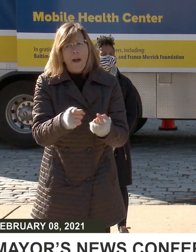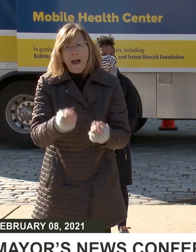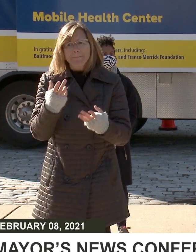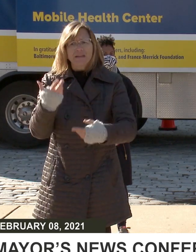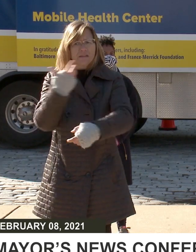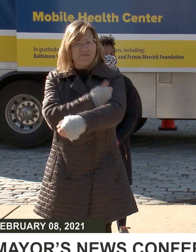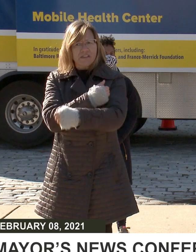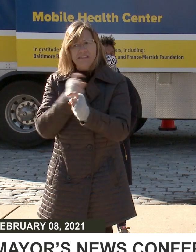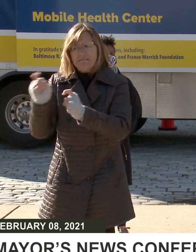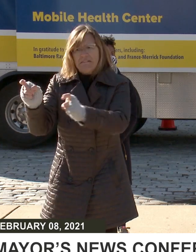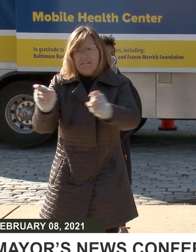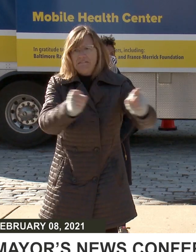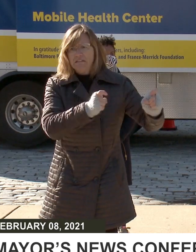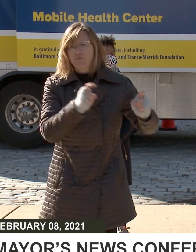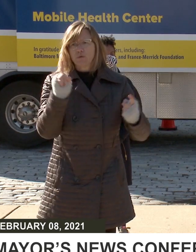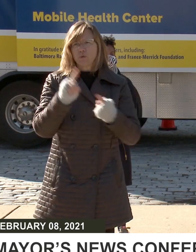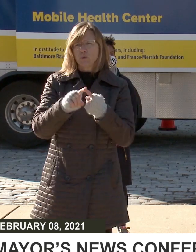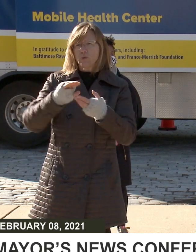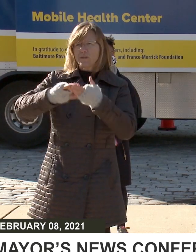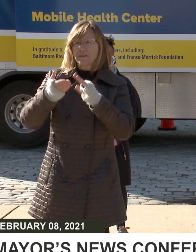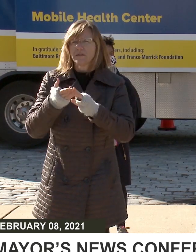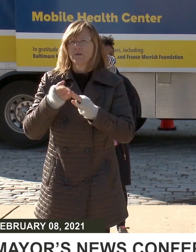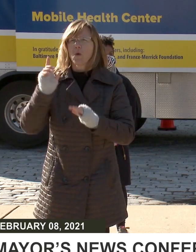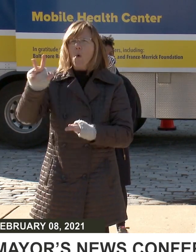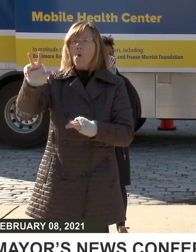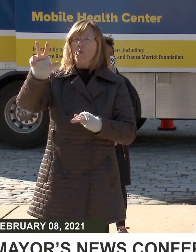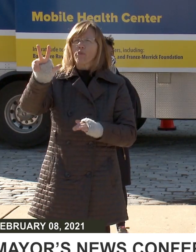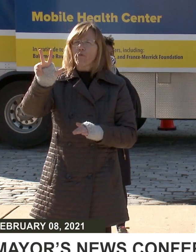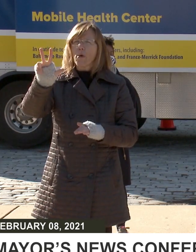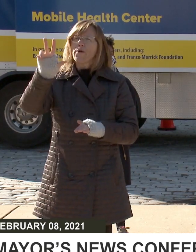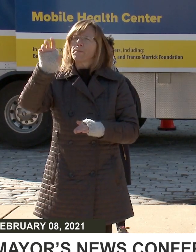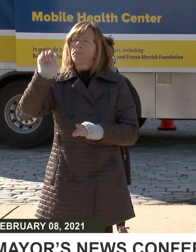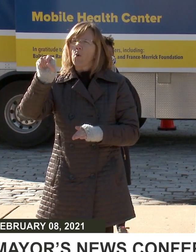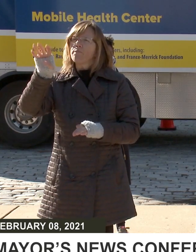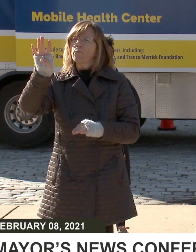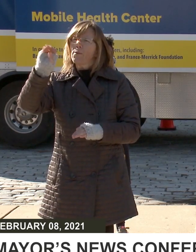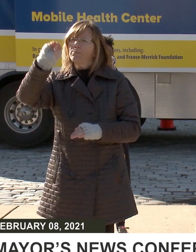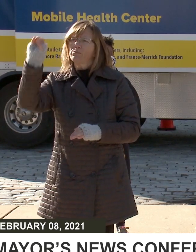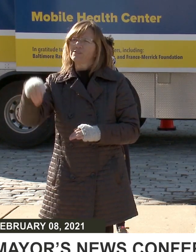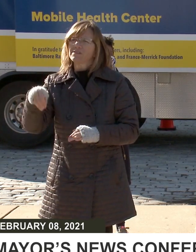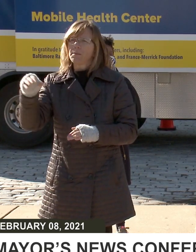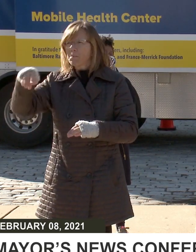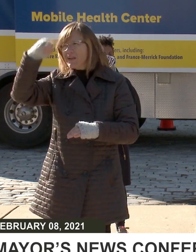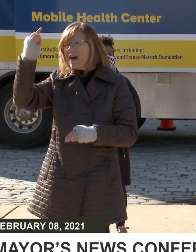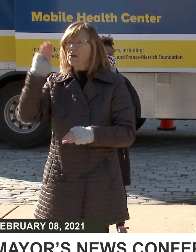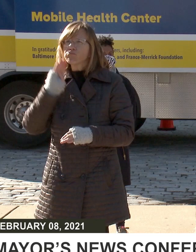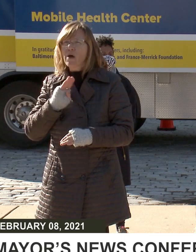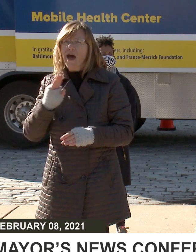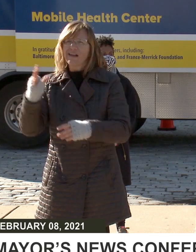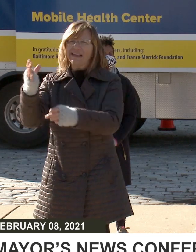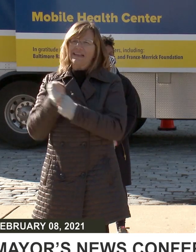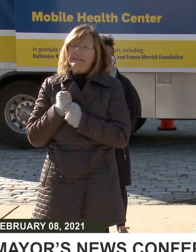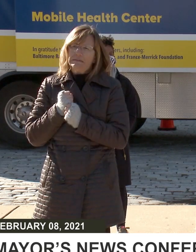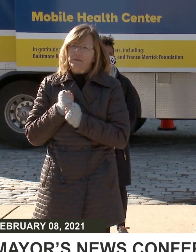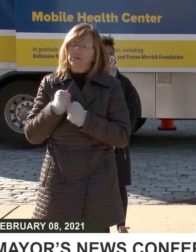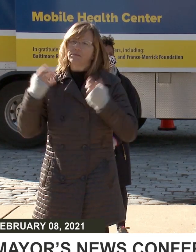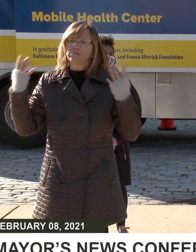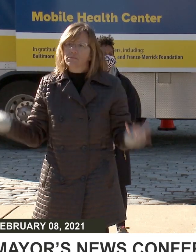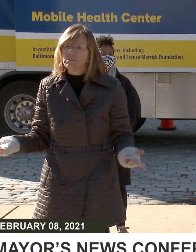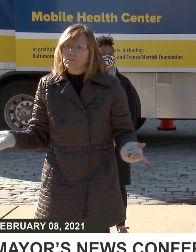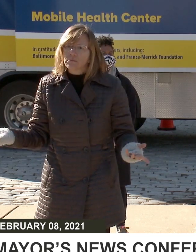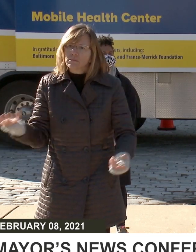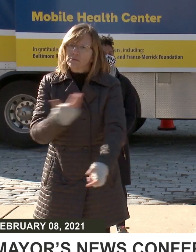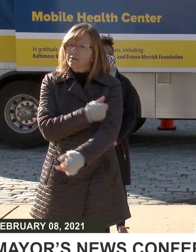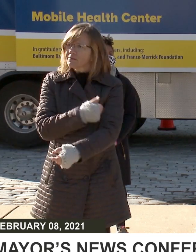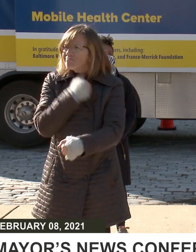city, only 3.4% of black residents have received their first dose of the vaccine, and that's just simply unacceptable.